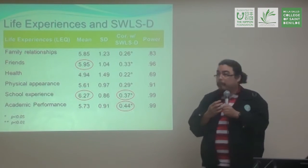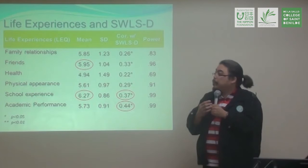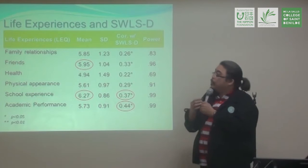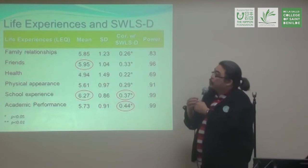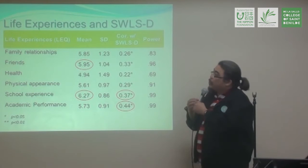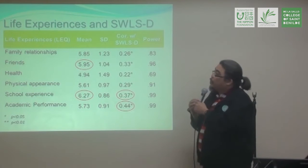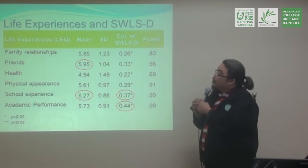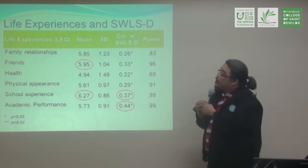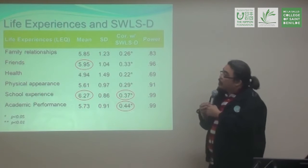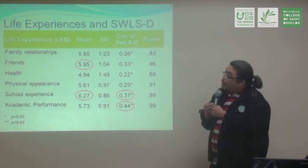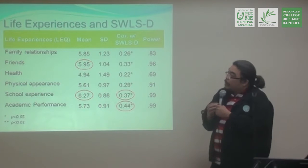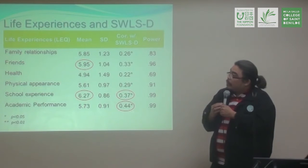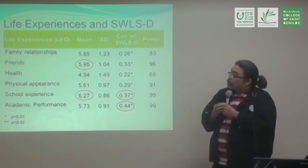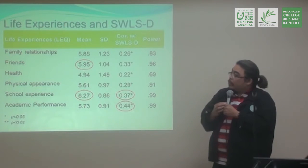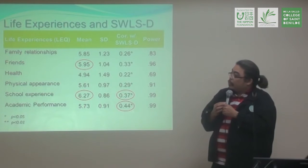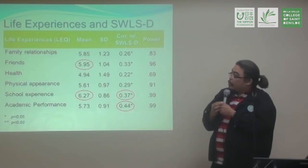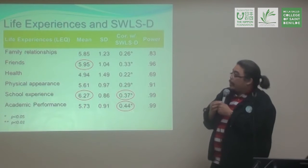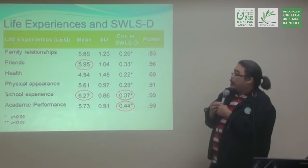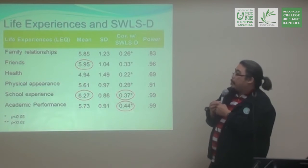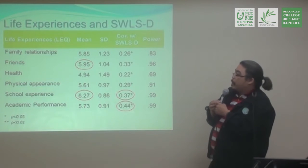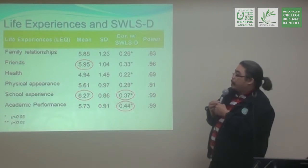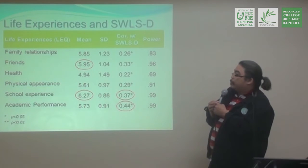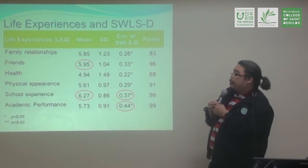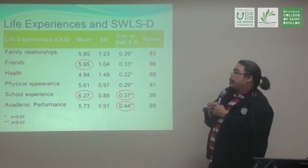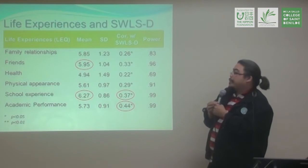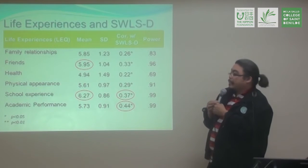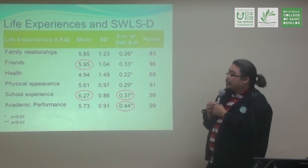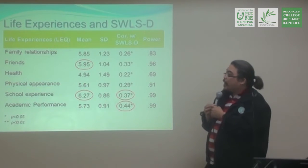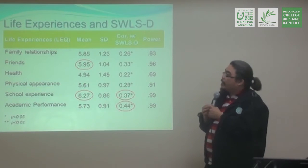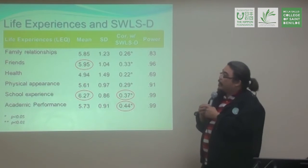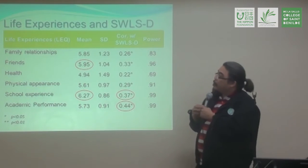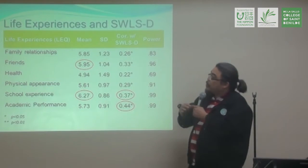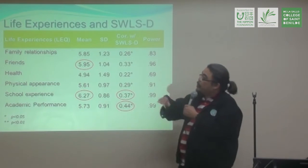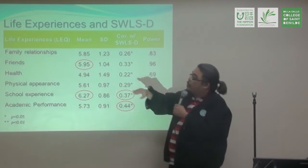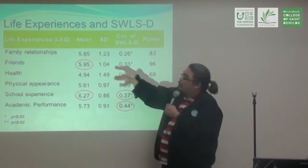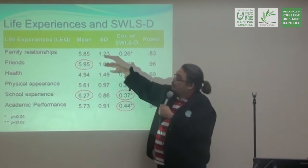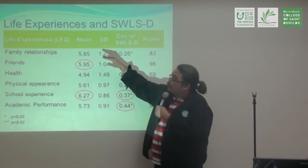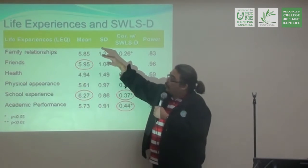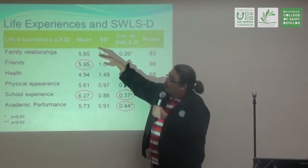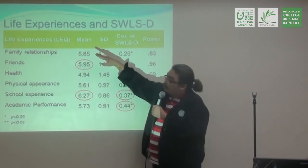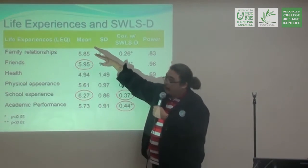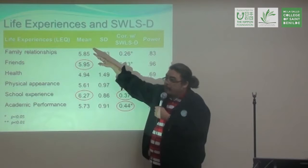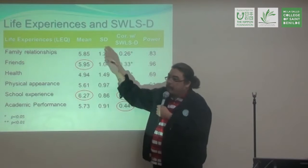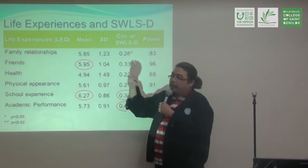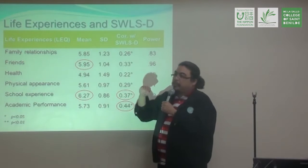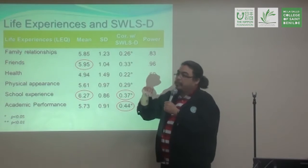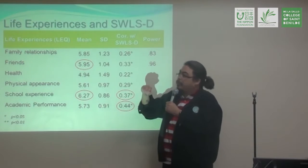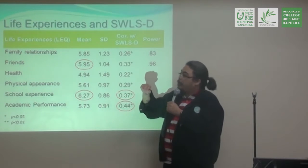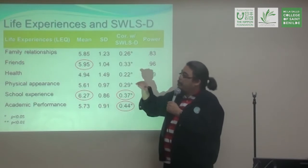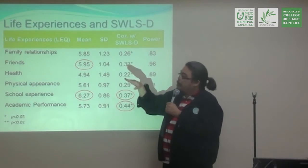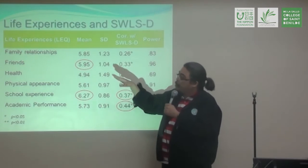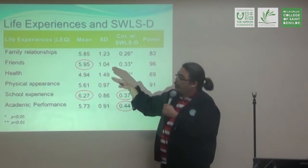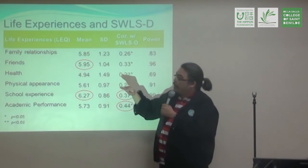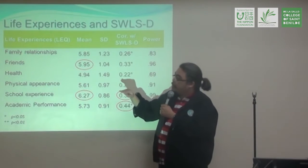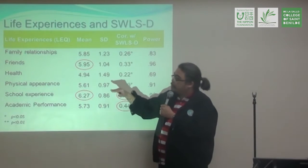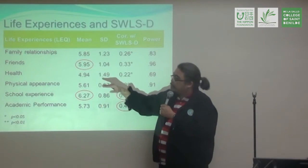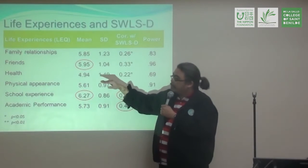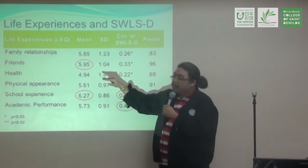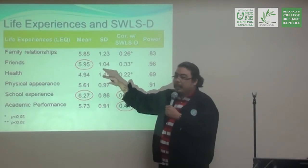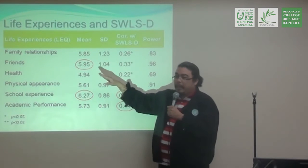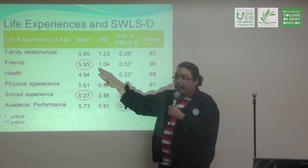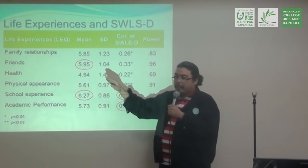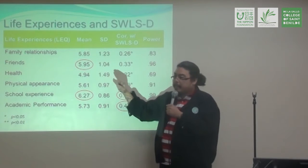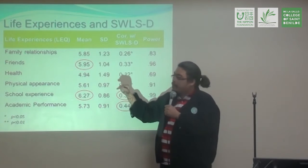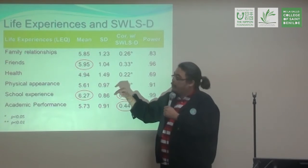that time. So, there were about 6 items: family relationship,